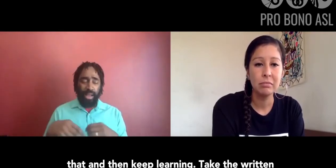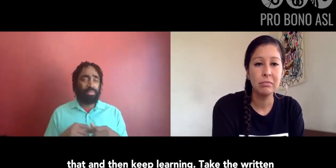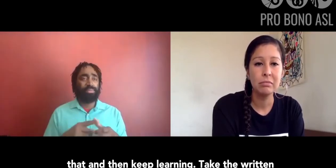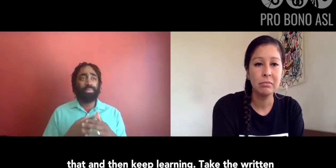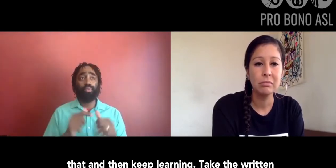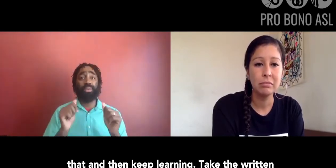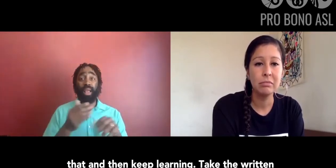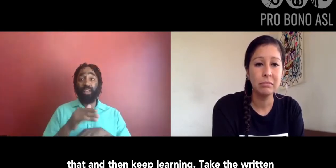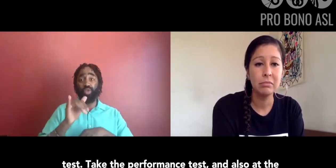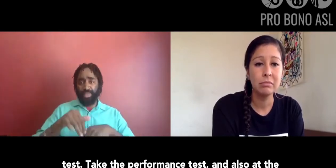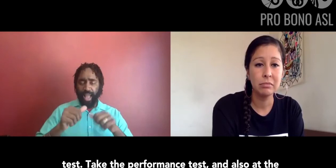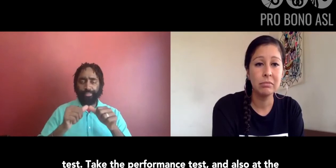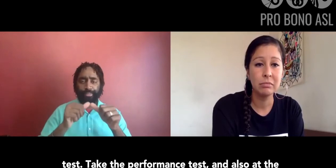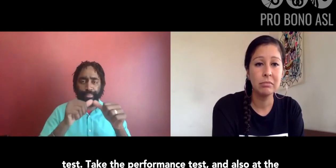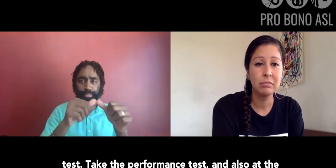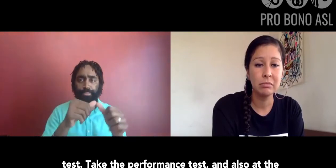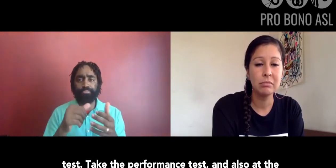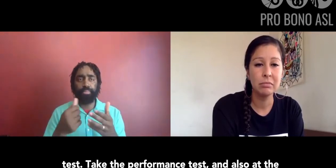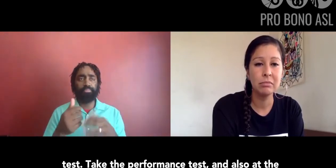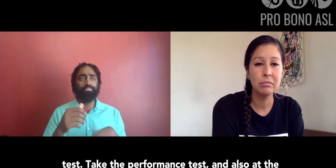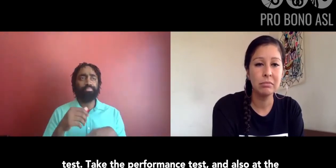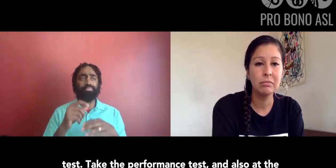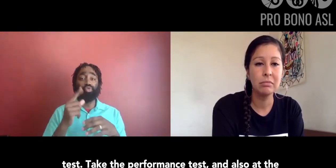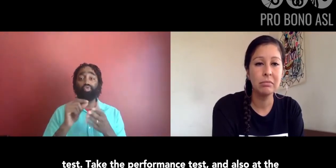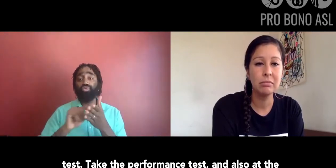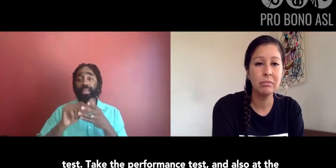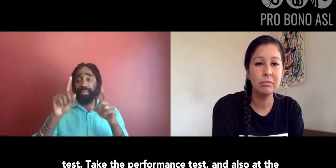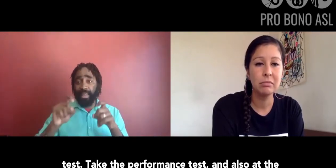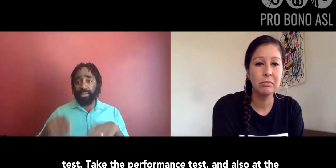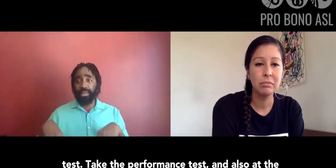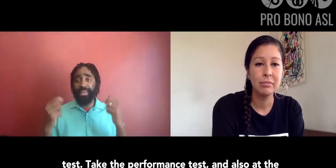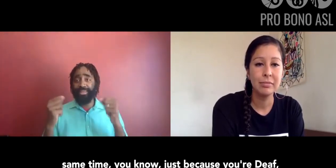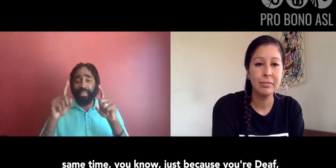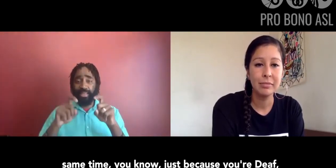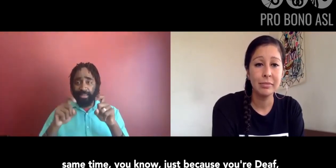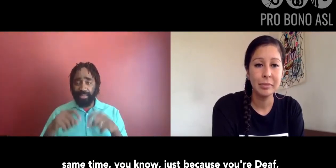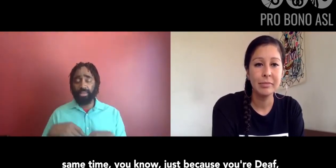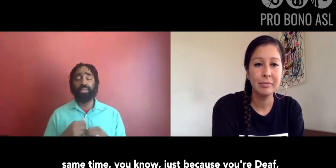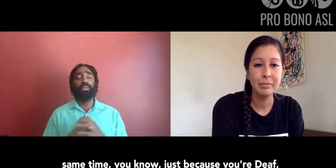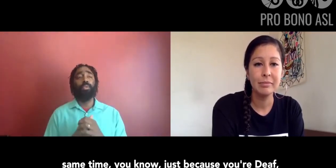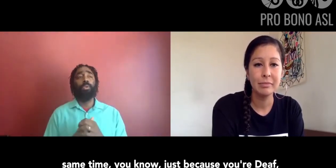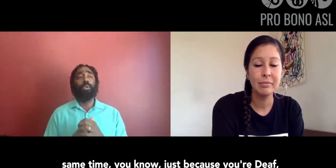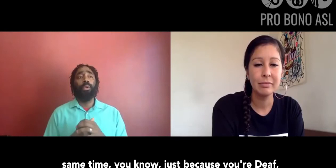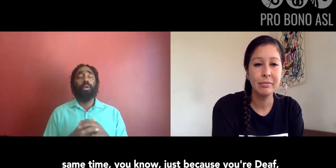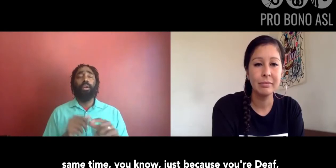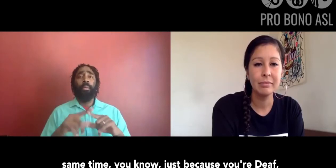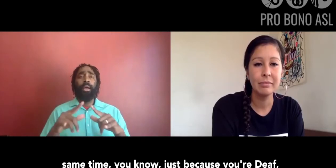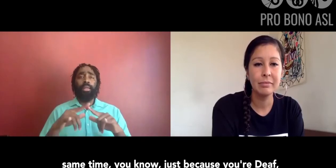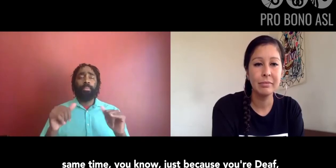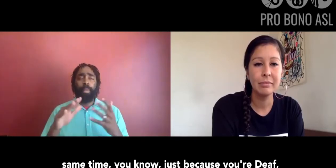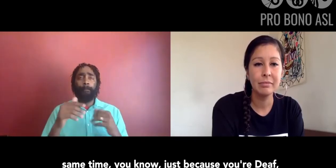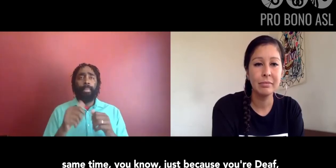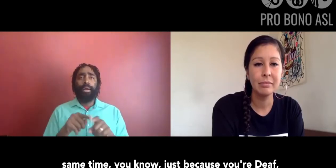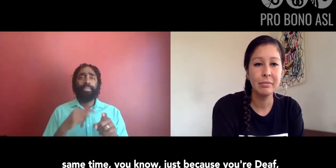learning. Take the written test, take the performance test, and also at the same time,